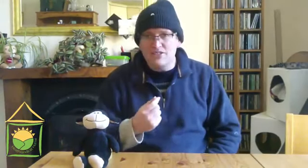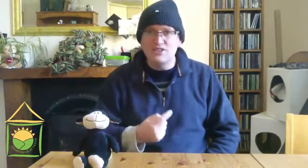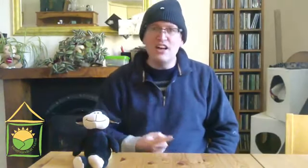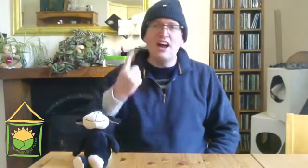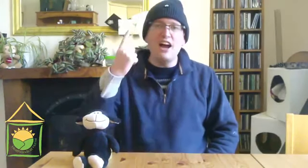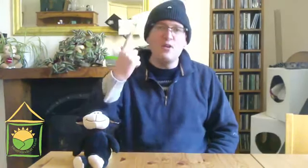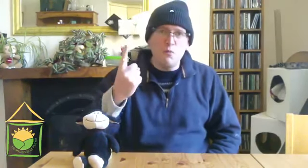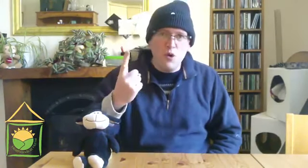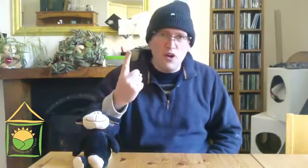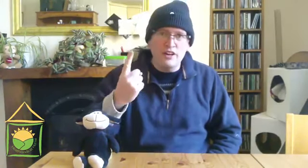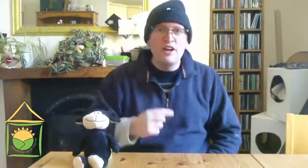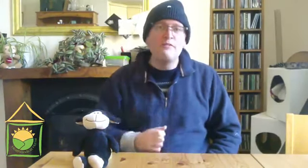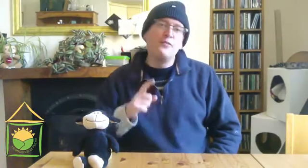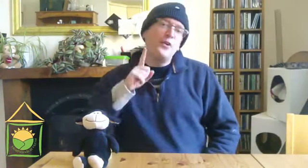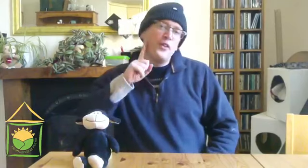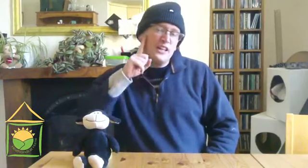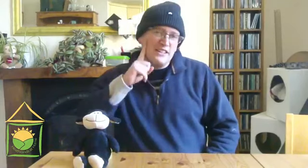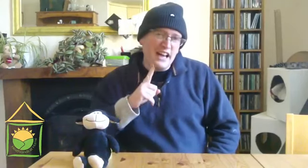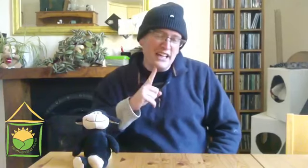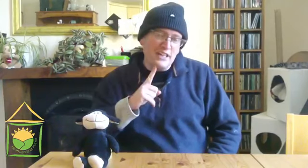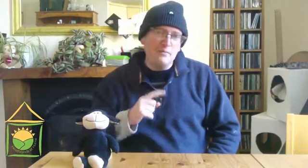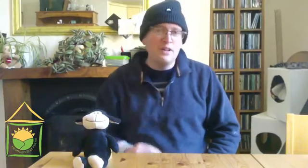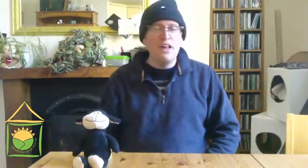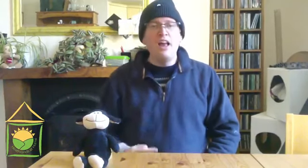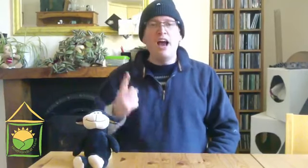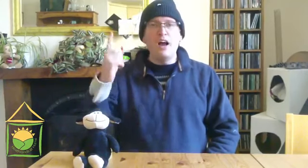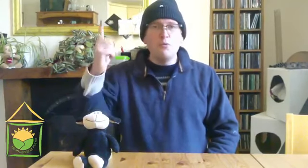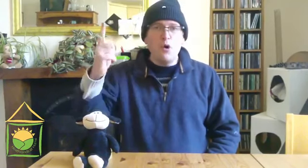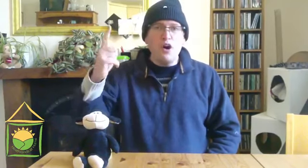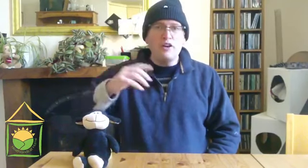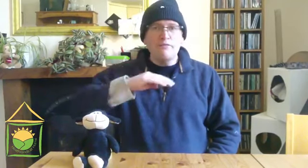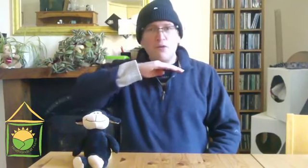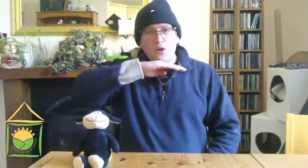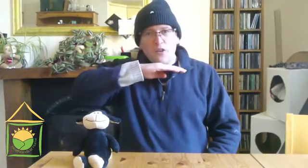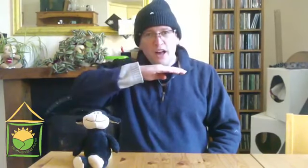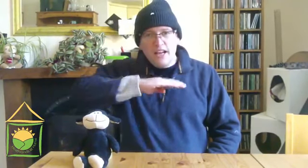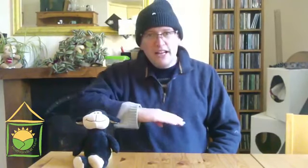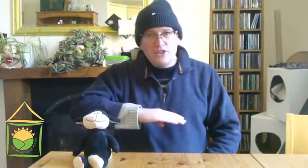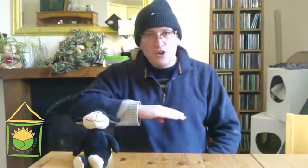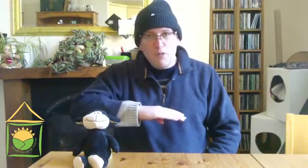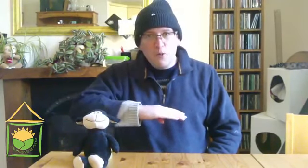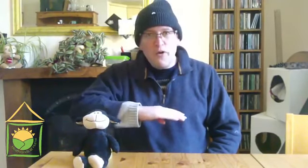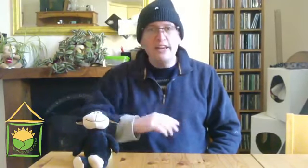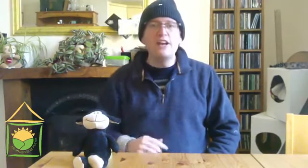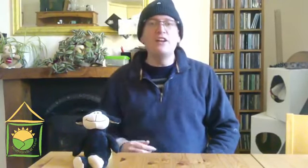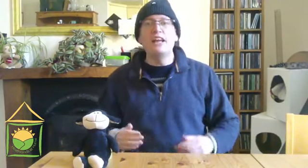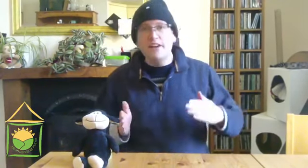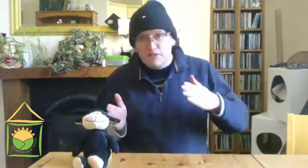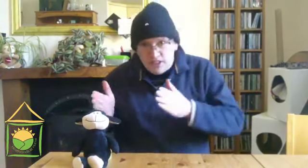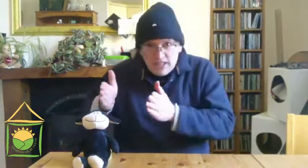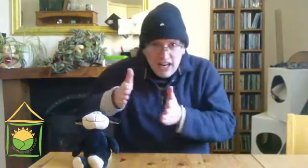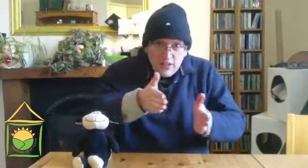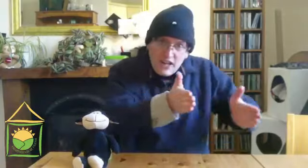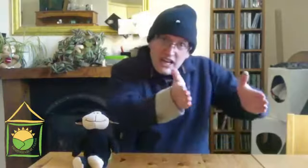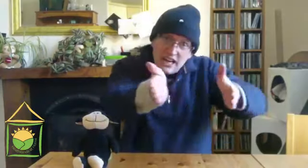master and one for the dame. And one for the little boy who lives down the